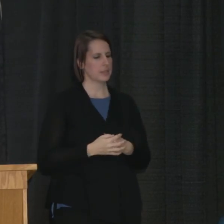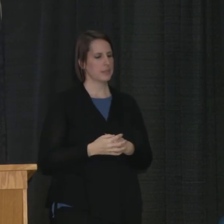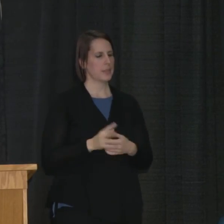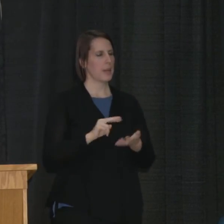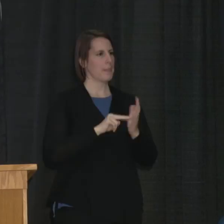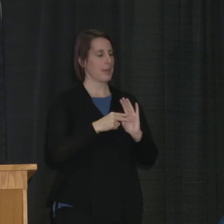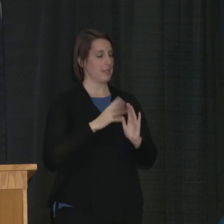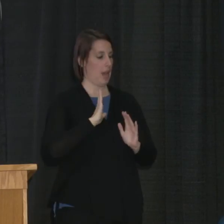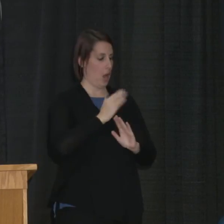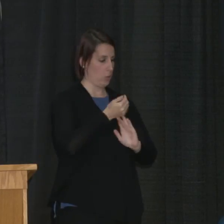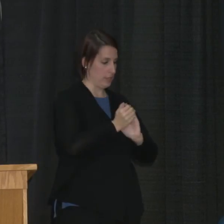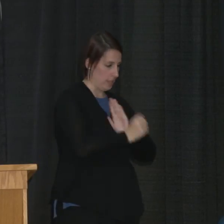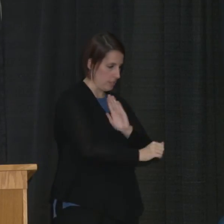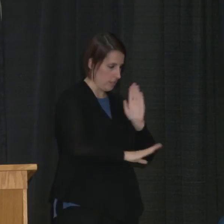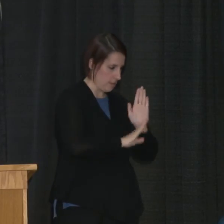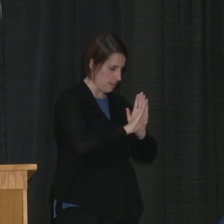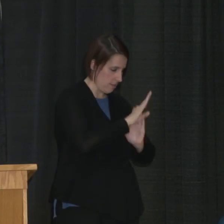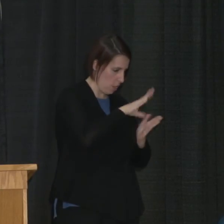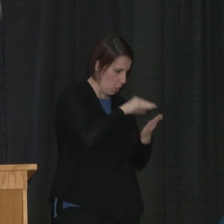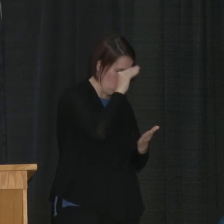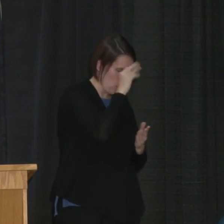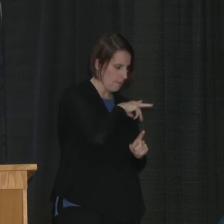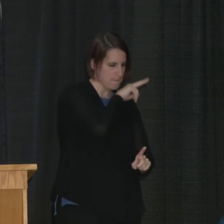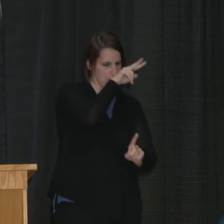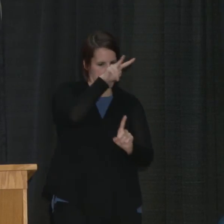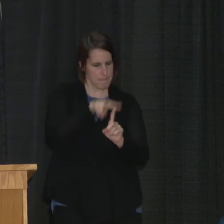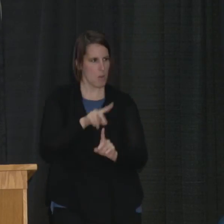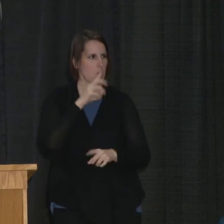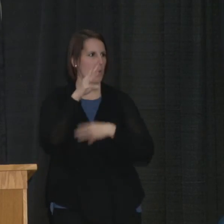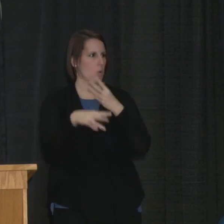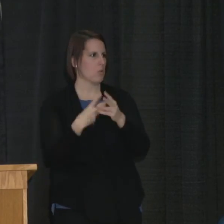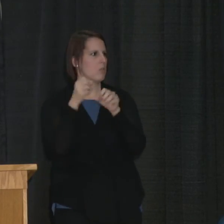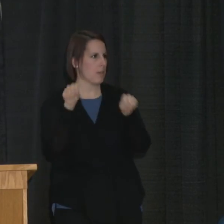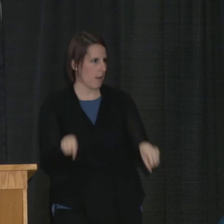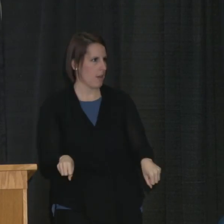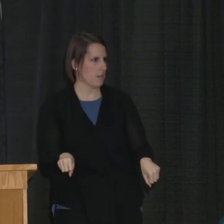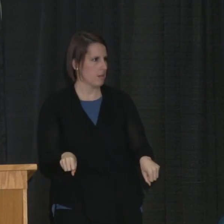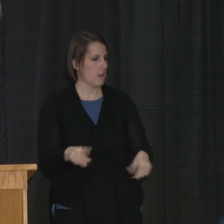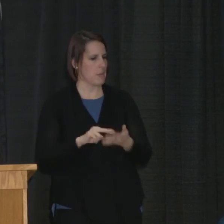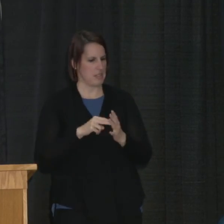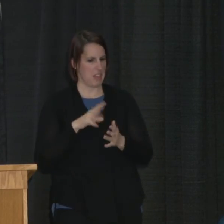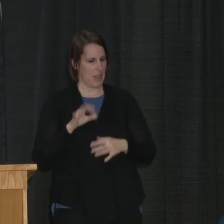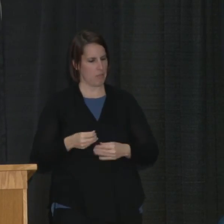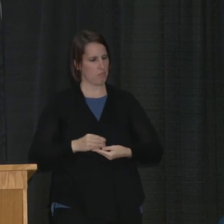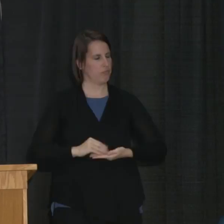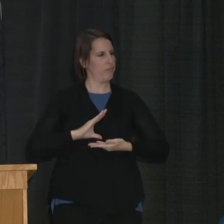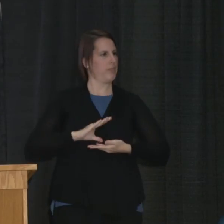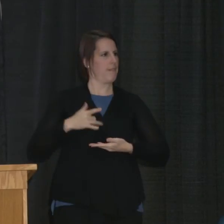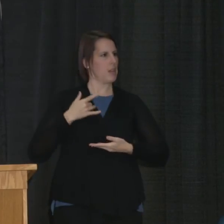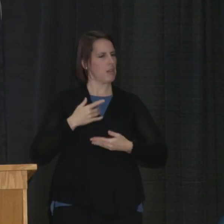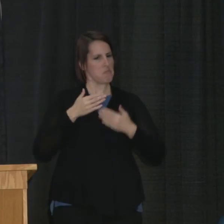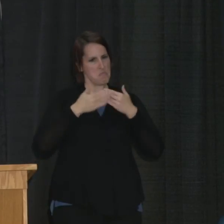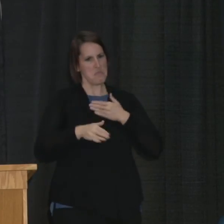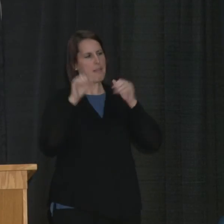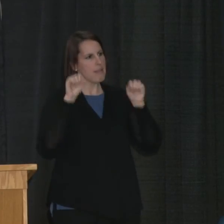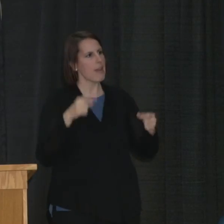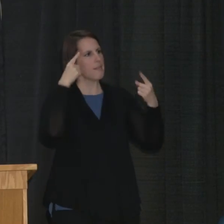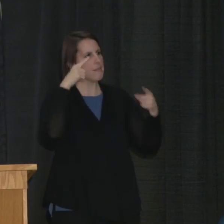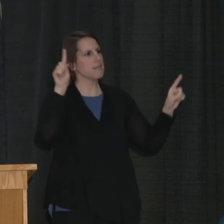learned in labs and classrooms and give us the valuable experience and confidence to be successful in future employment in our fields of